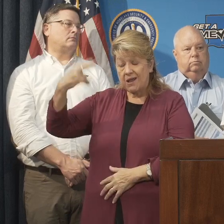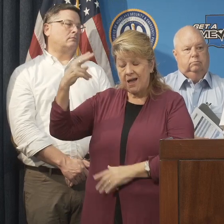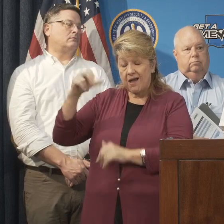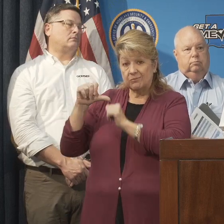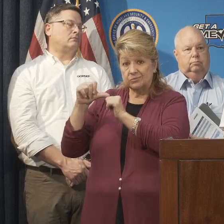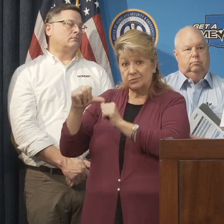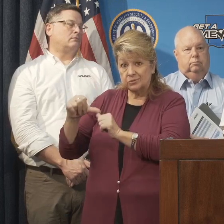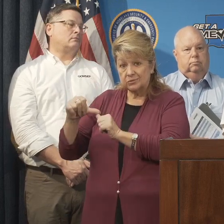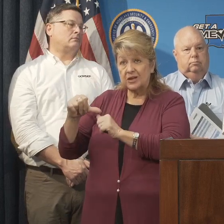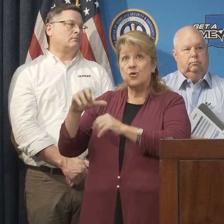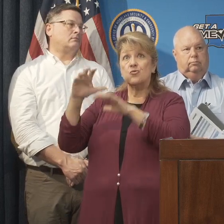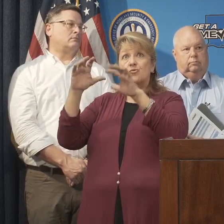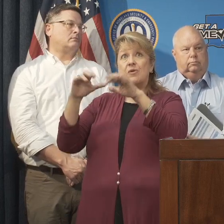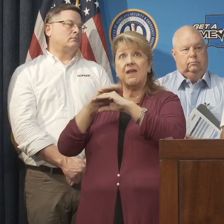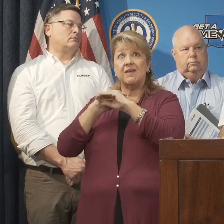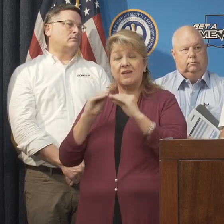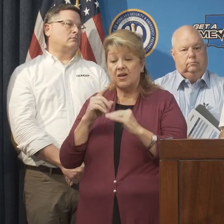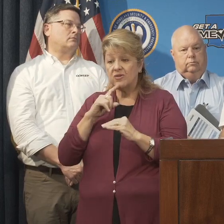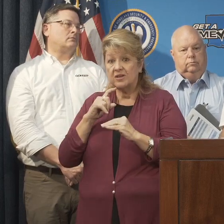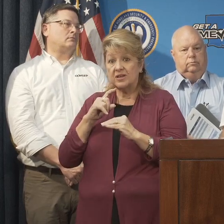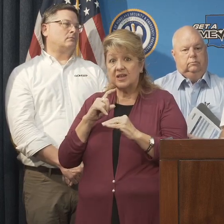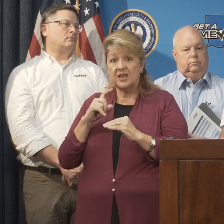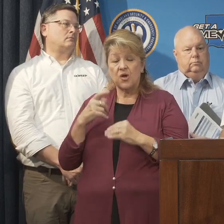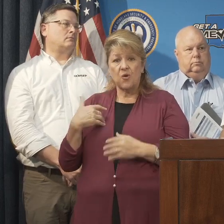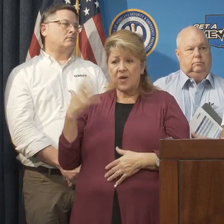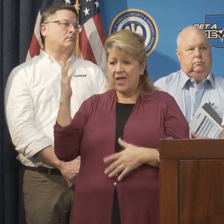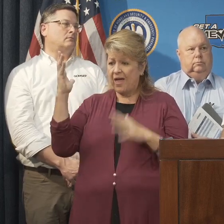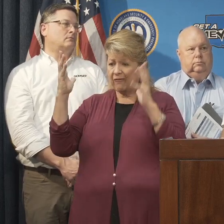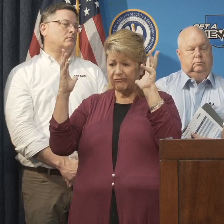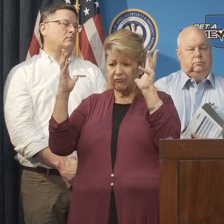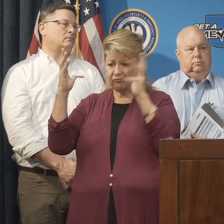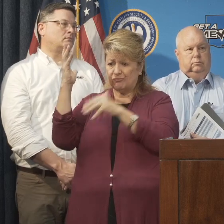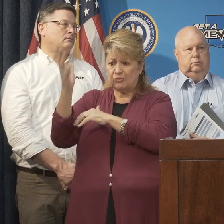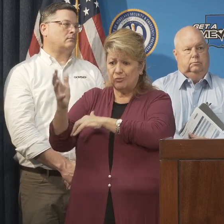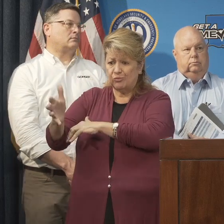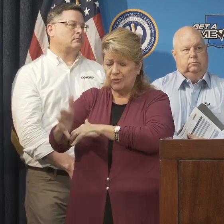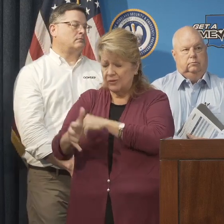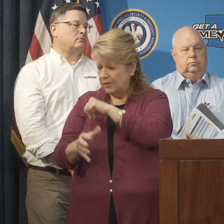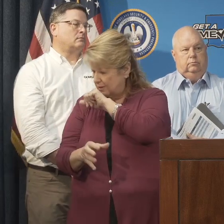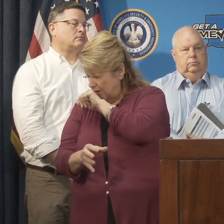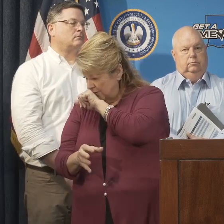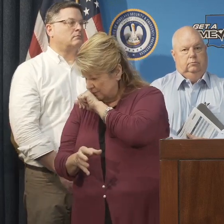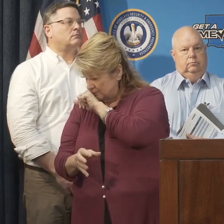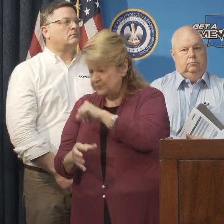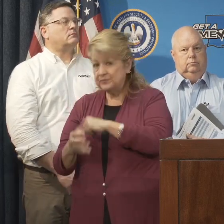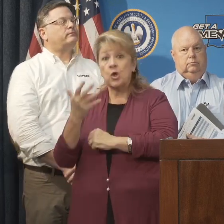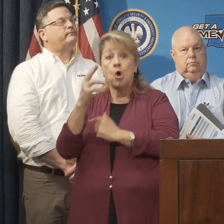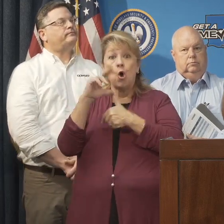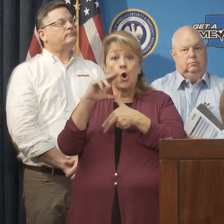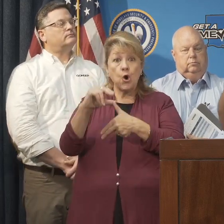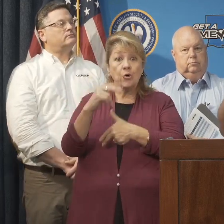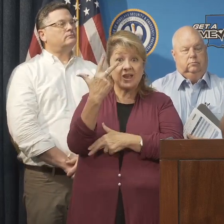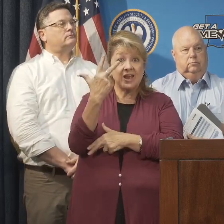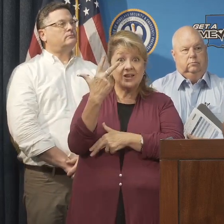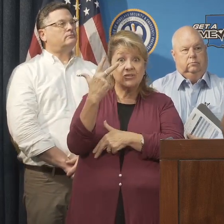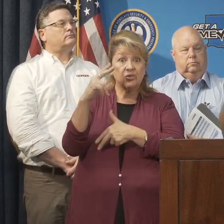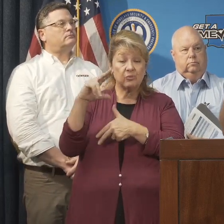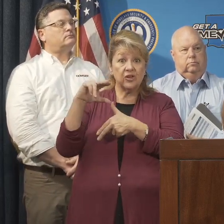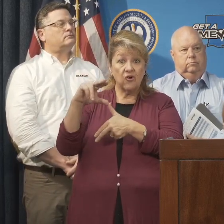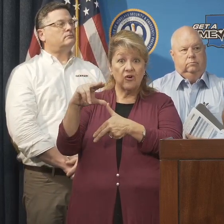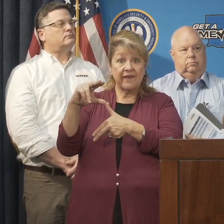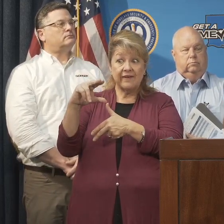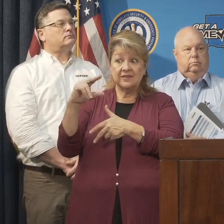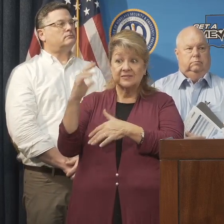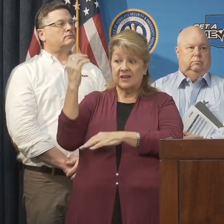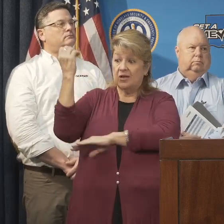drought conditions, with all the fuel that's on the ground, by the way, partly because of Hurricanes Laura, Delta, and Ida that knocked over timber that